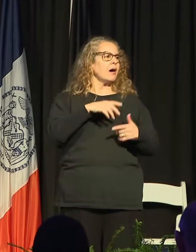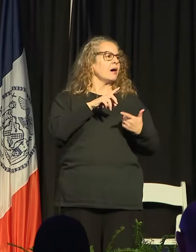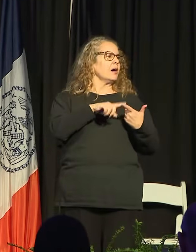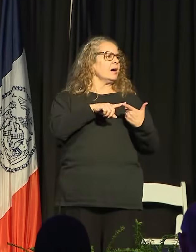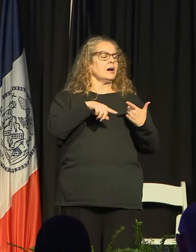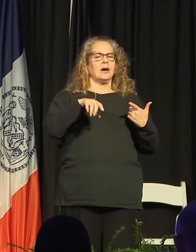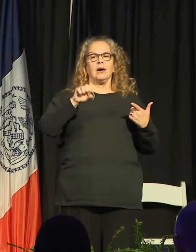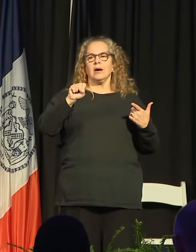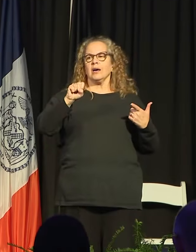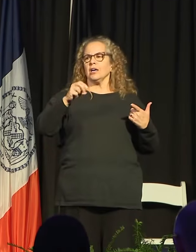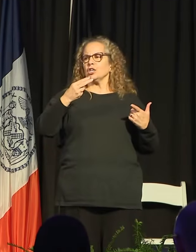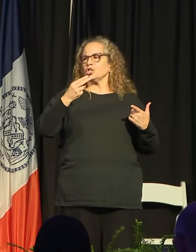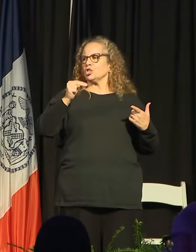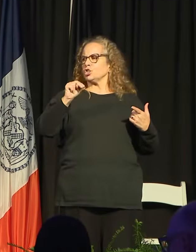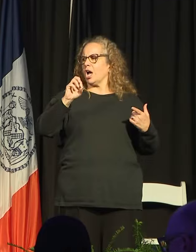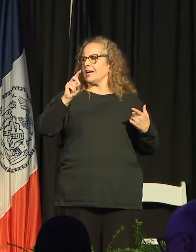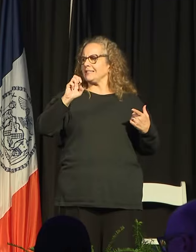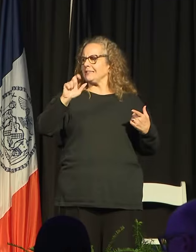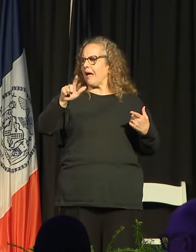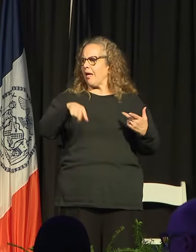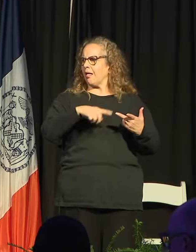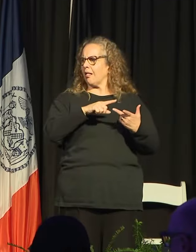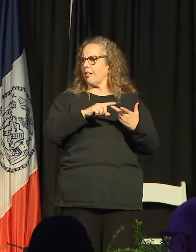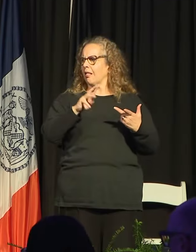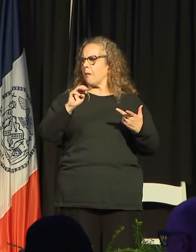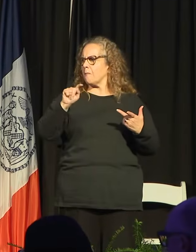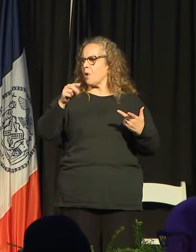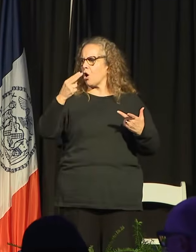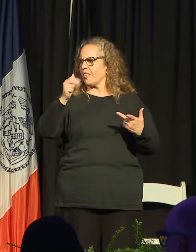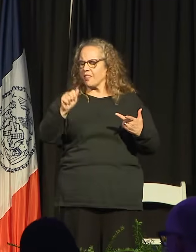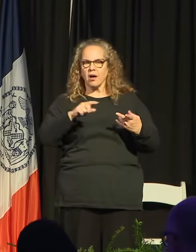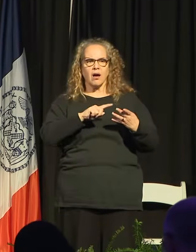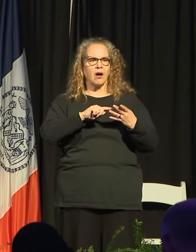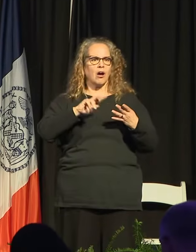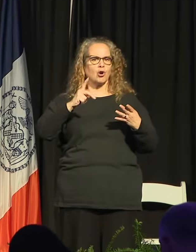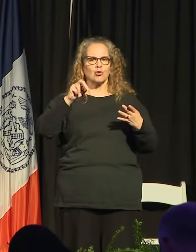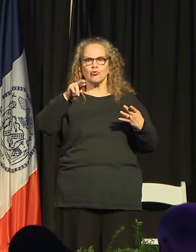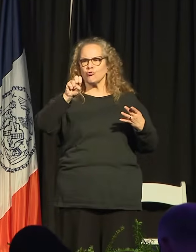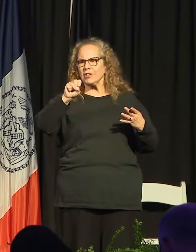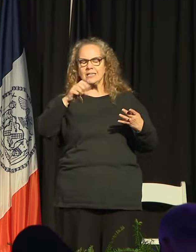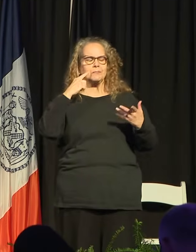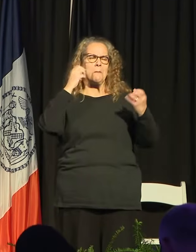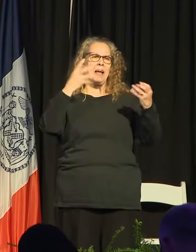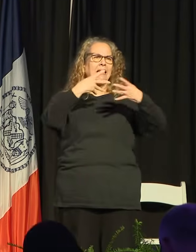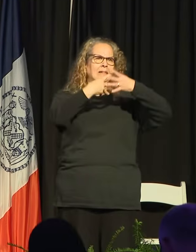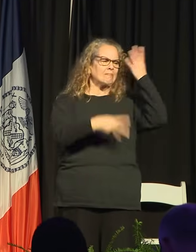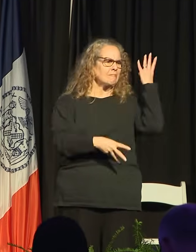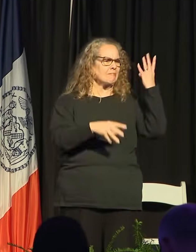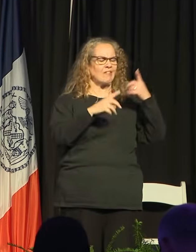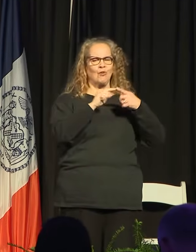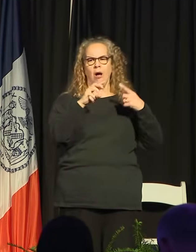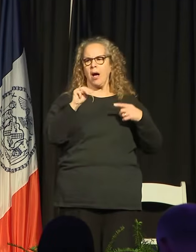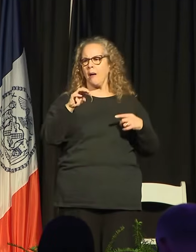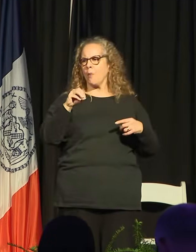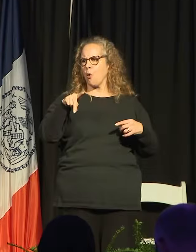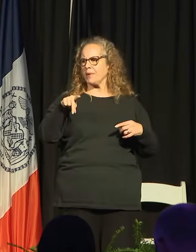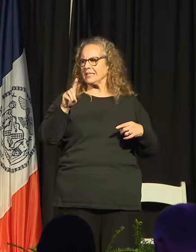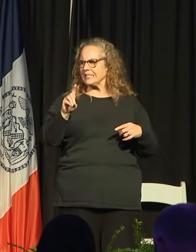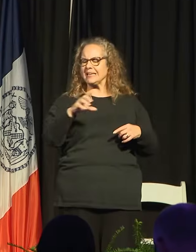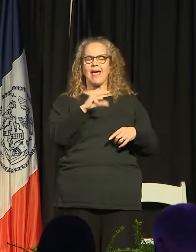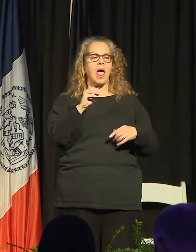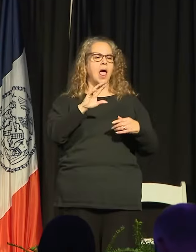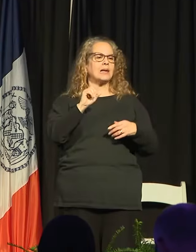Shondell, Martha, Chris Neal, and so many others. My colleague, great colleague at City Hall, Deandra.